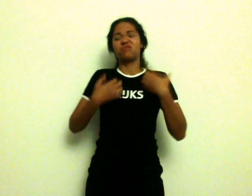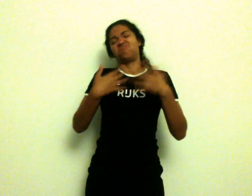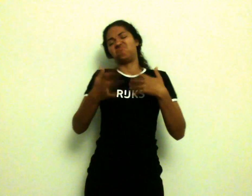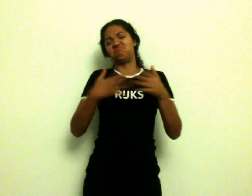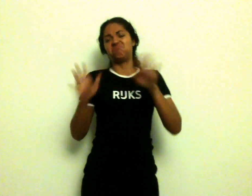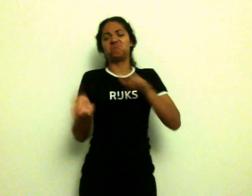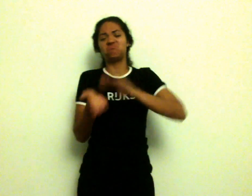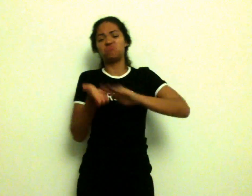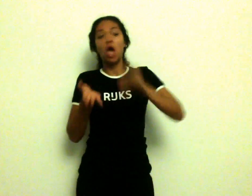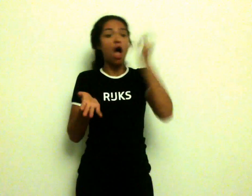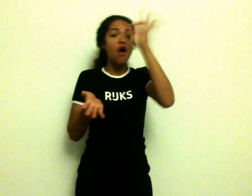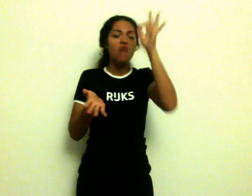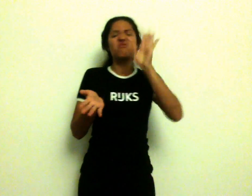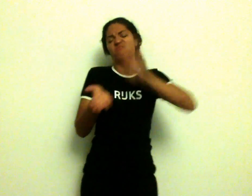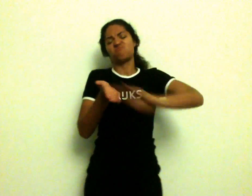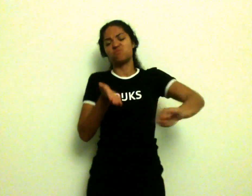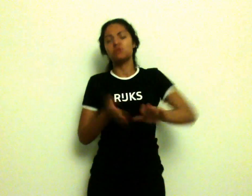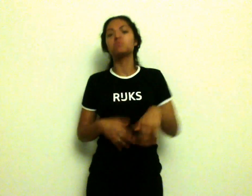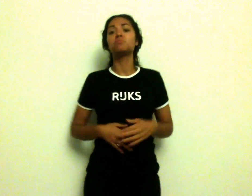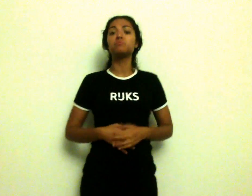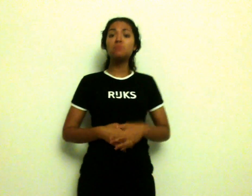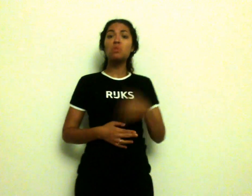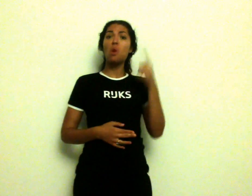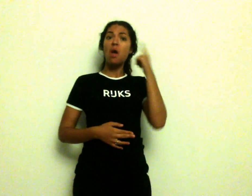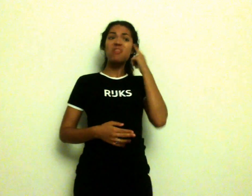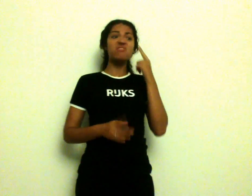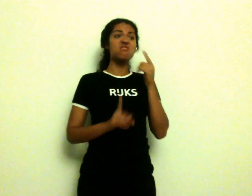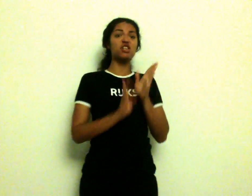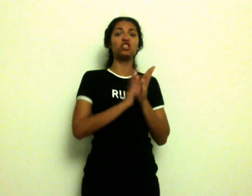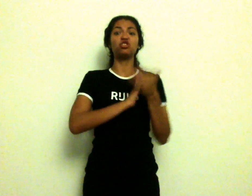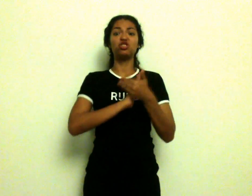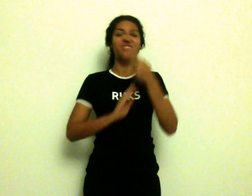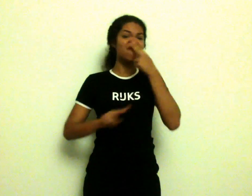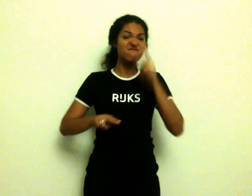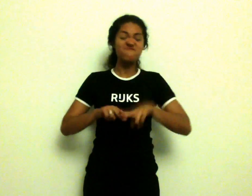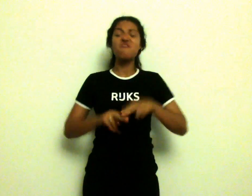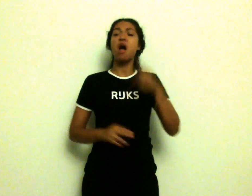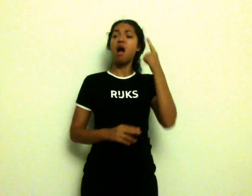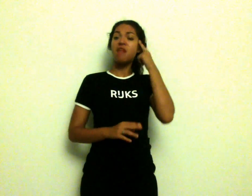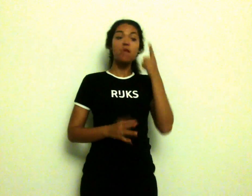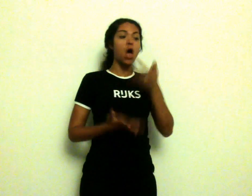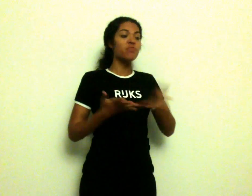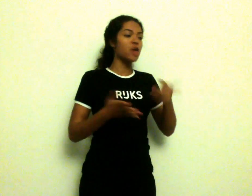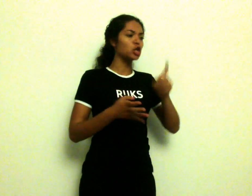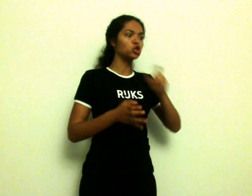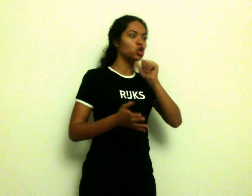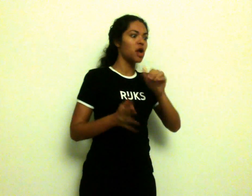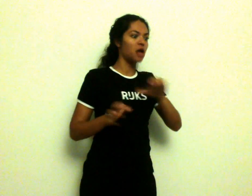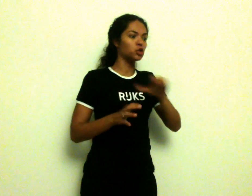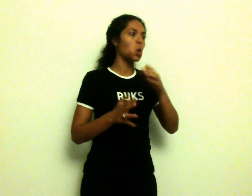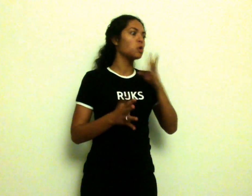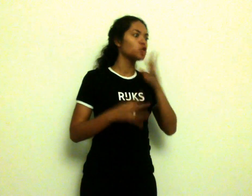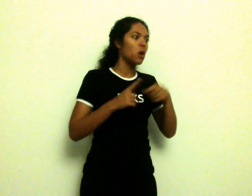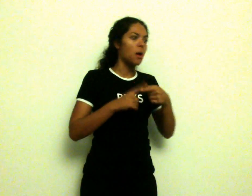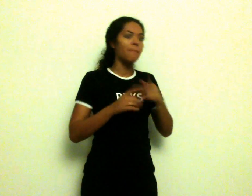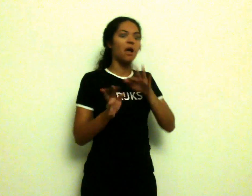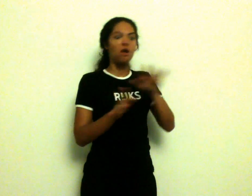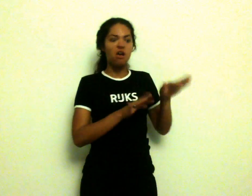in the therapy of sin. We believe that adultery is fun. We believe that taboos are taboo. We believe that everything's getting better